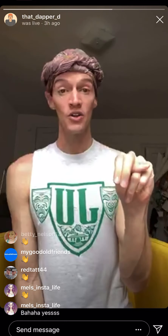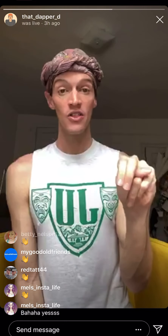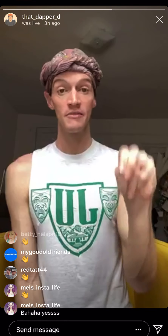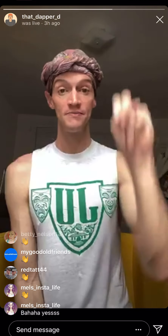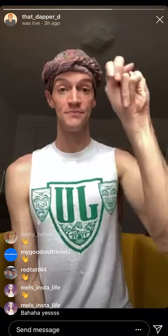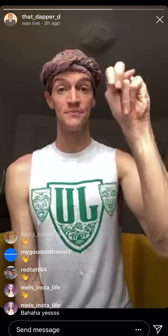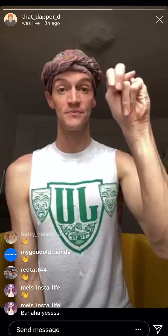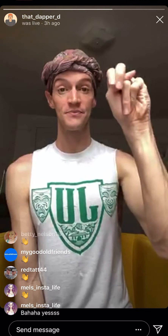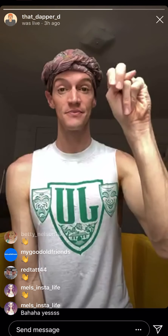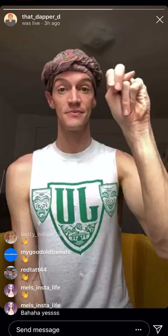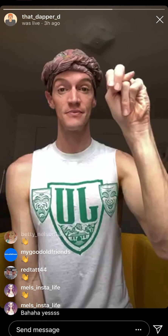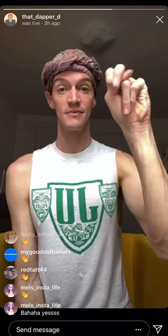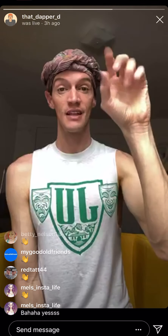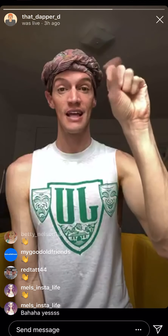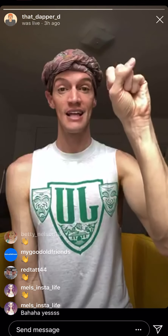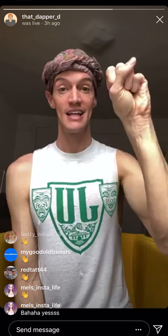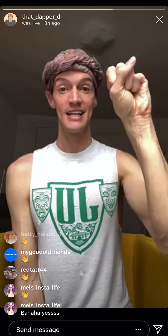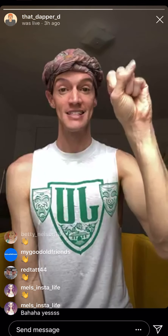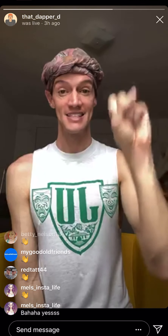south